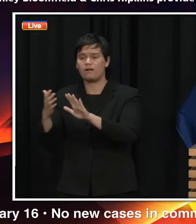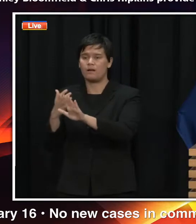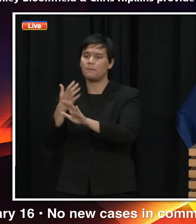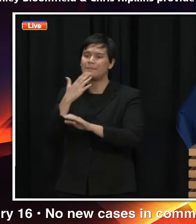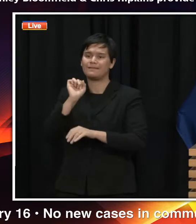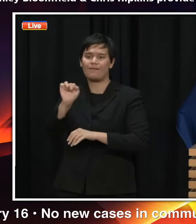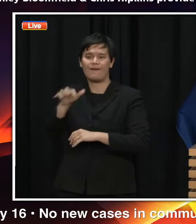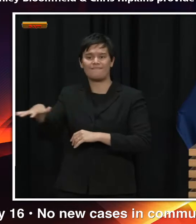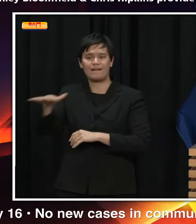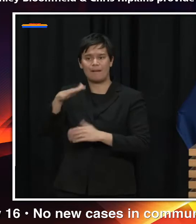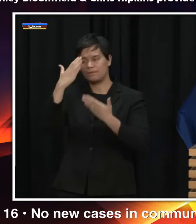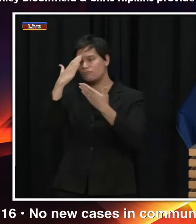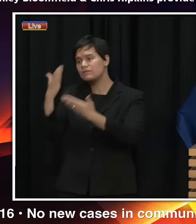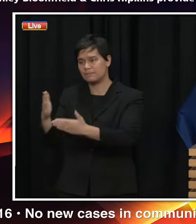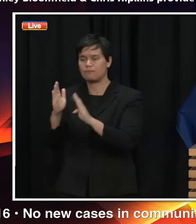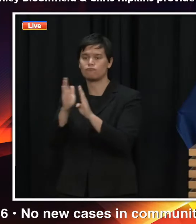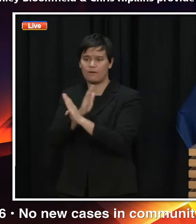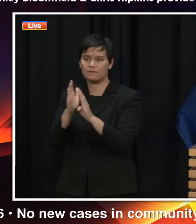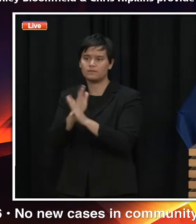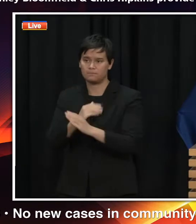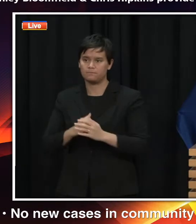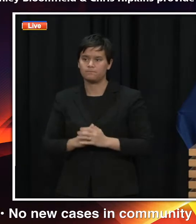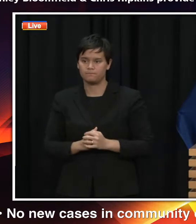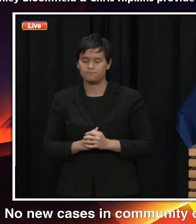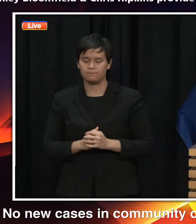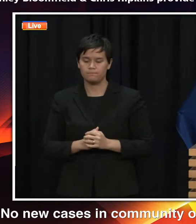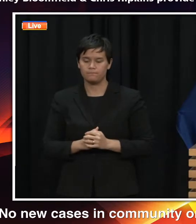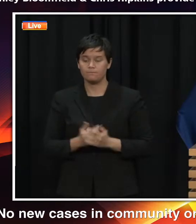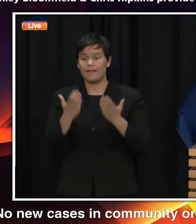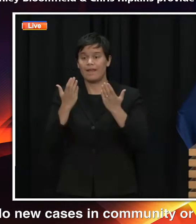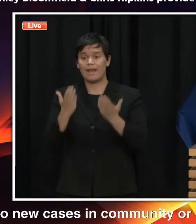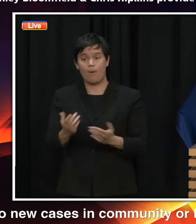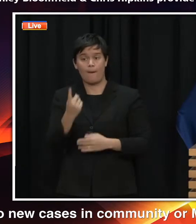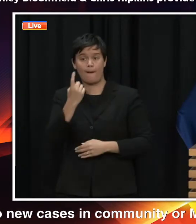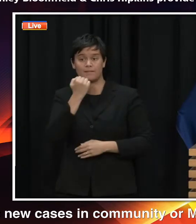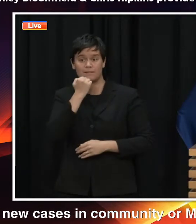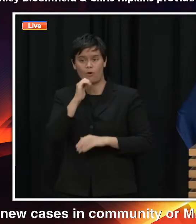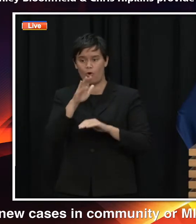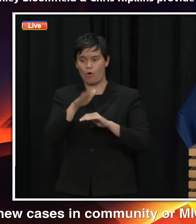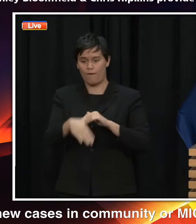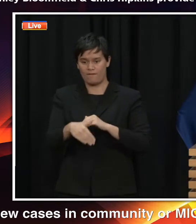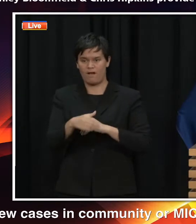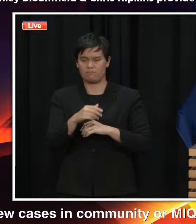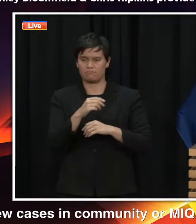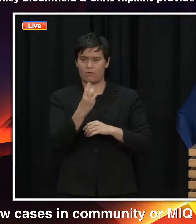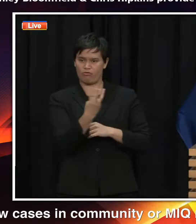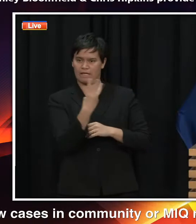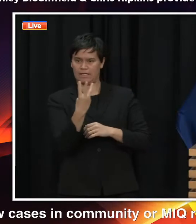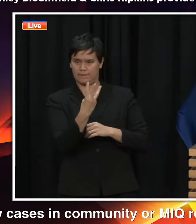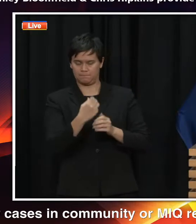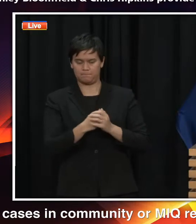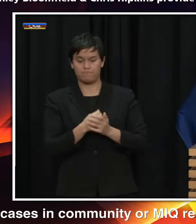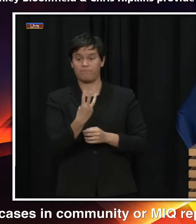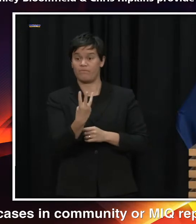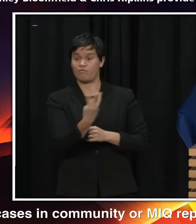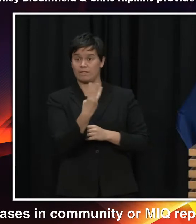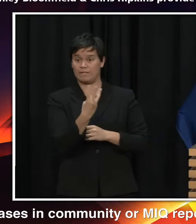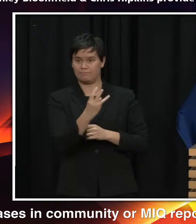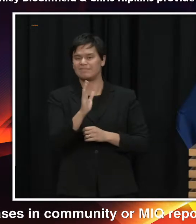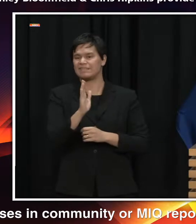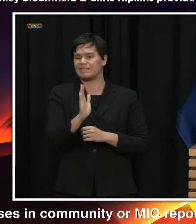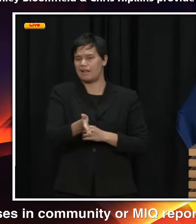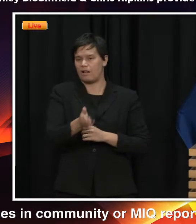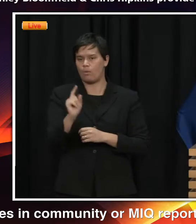respected. Now, for an update on the Auckland February cases. The 3 positive cases remain in quarantine at